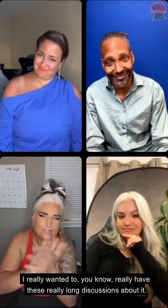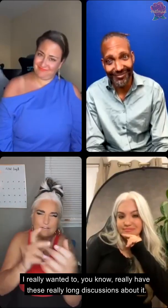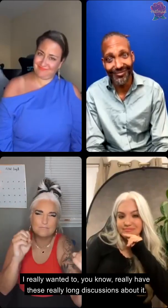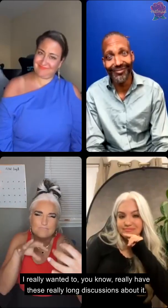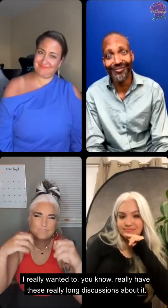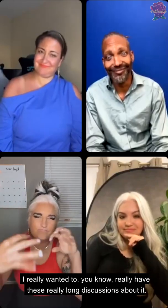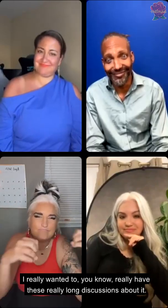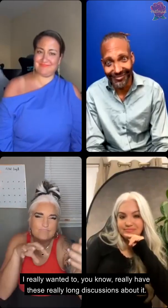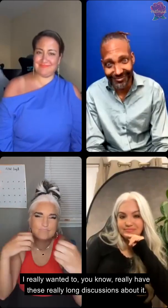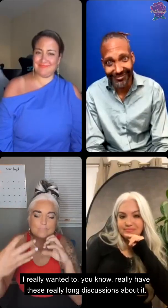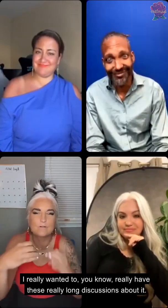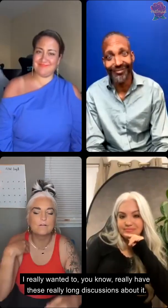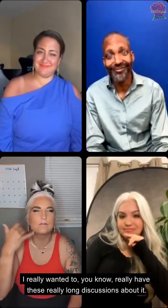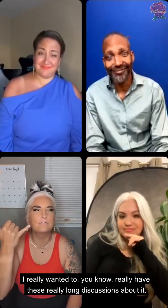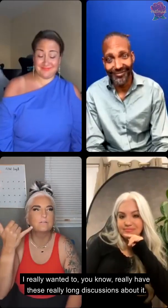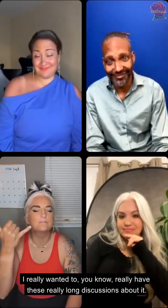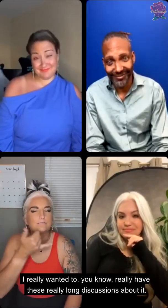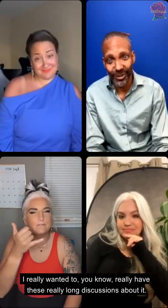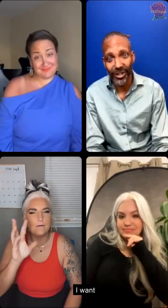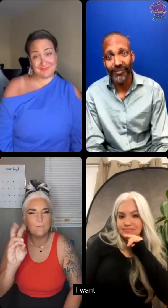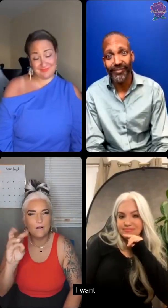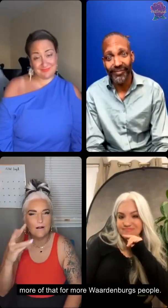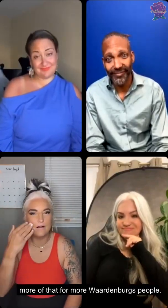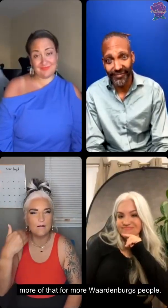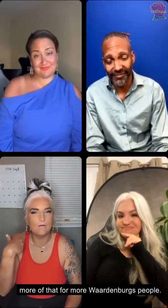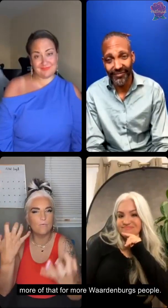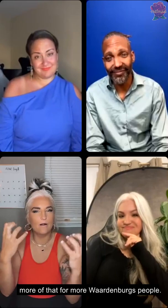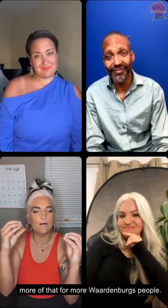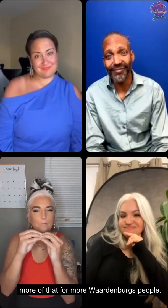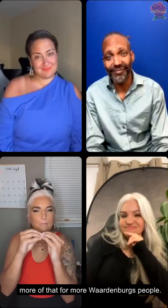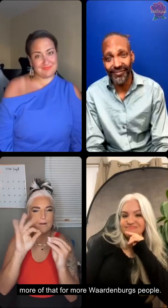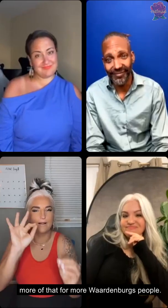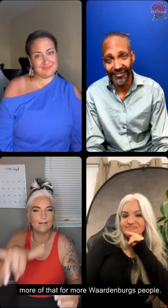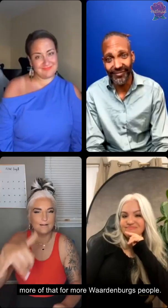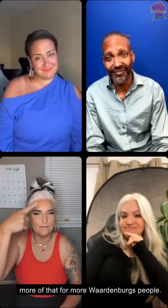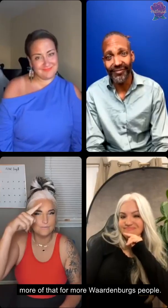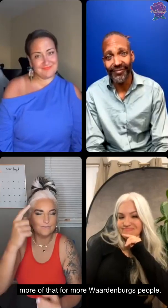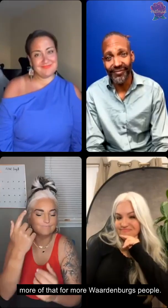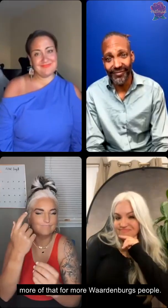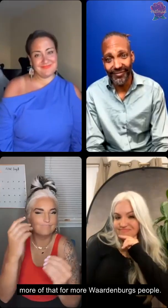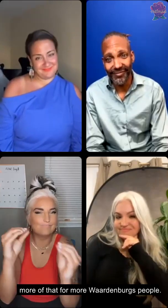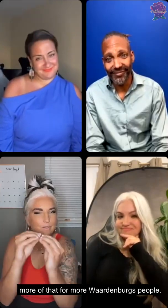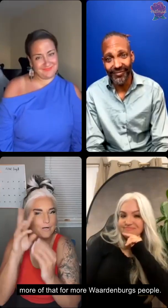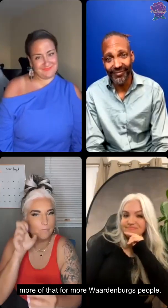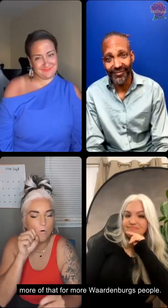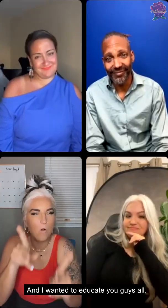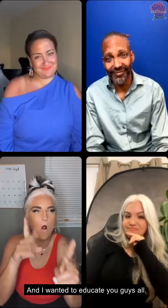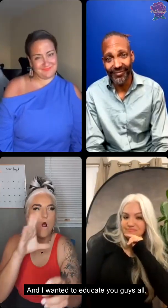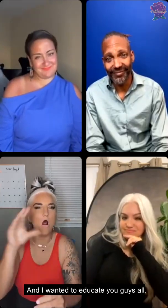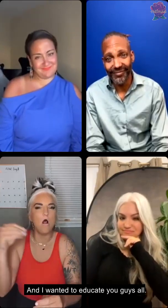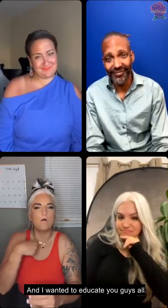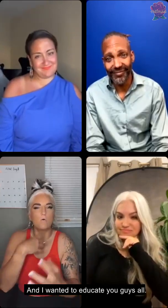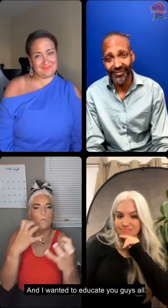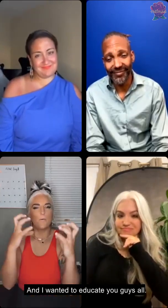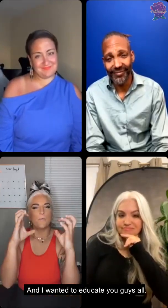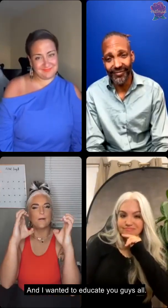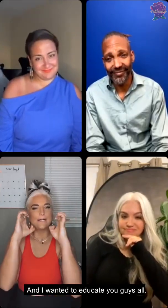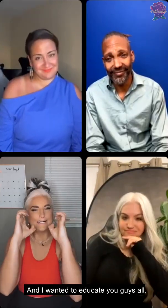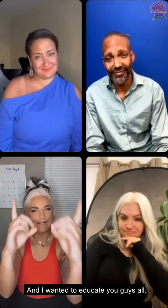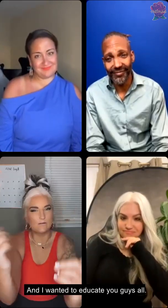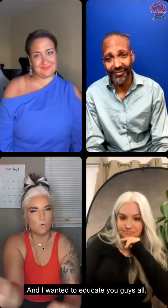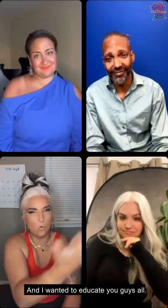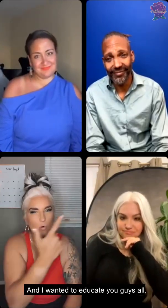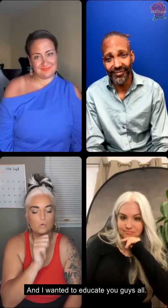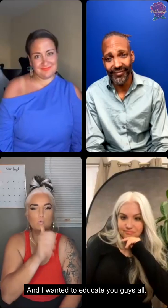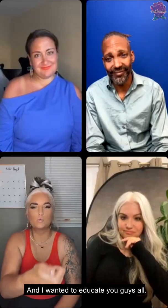really long discussions about it. I want more of that for more Wardenbergs people. And I wanted